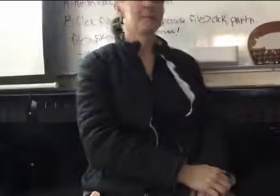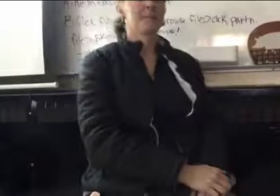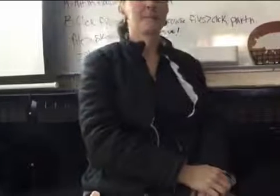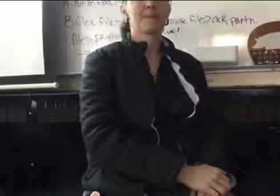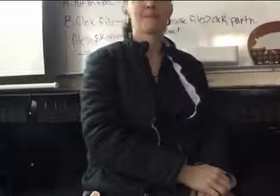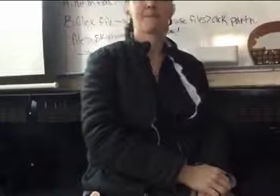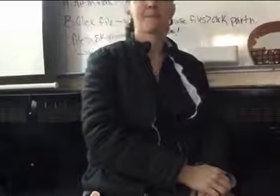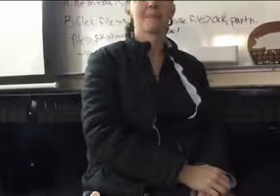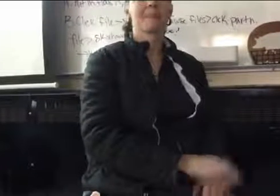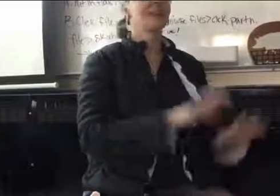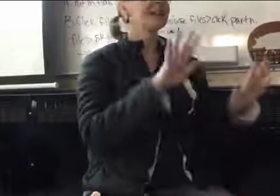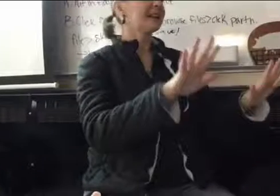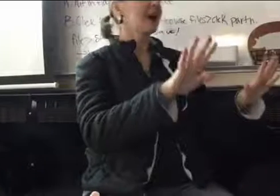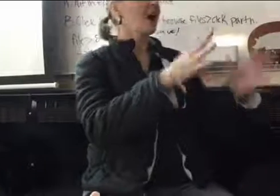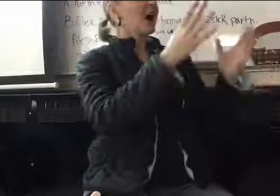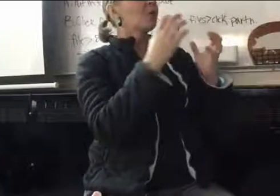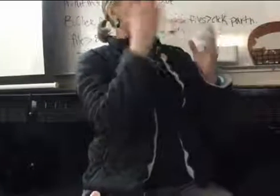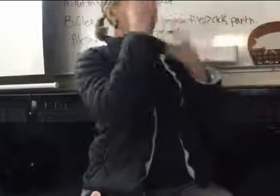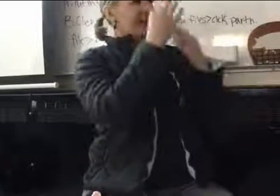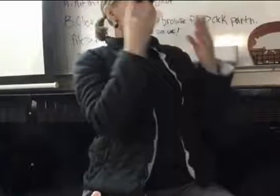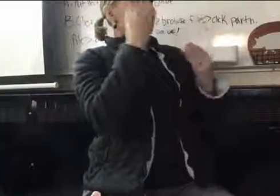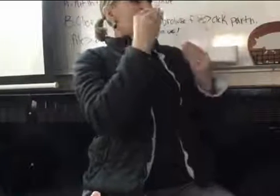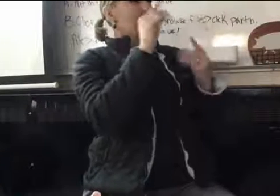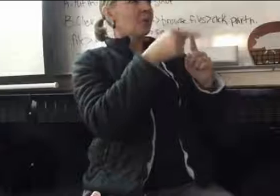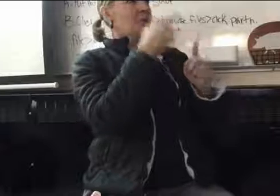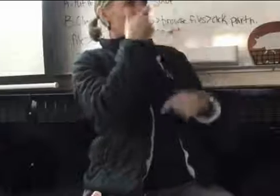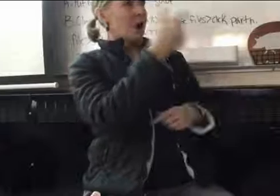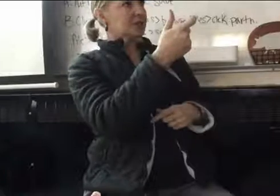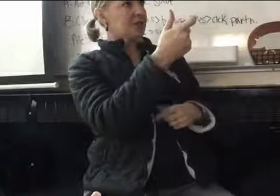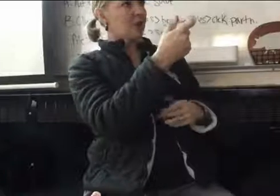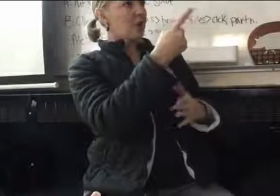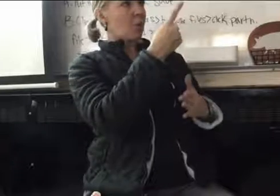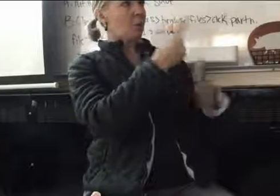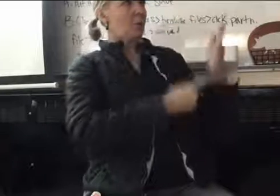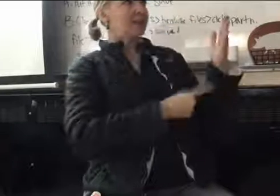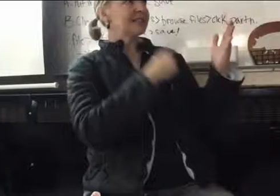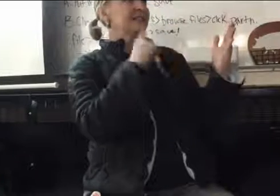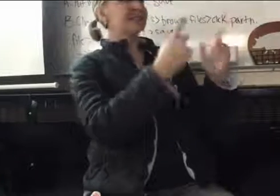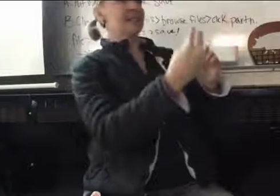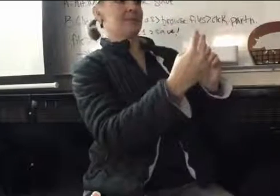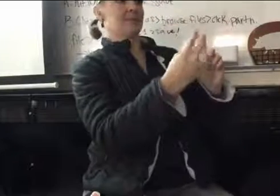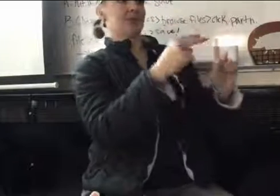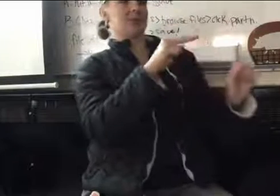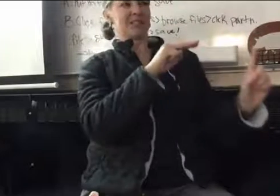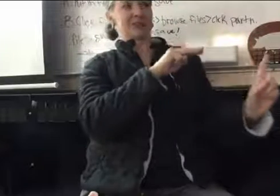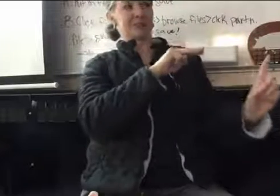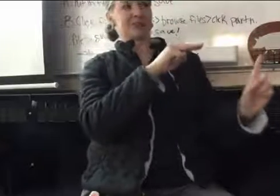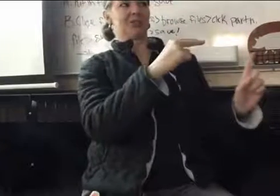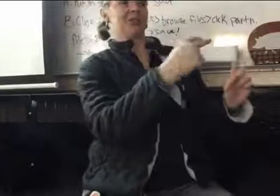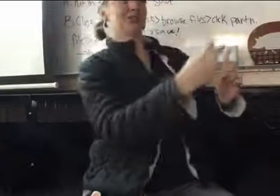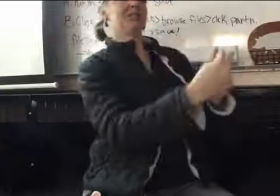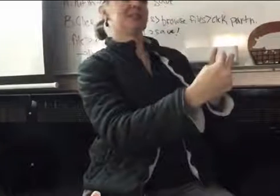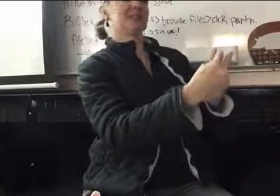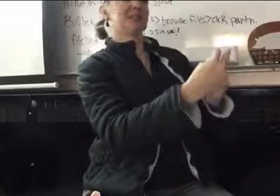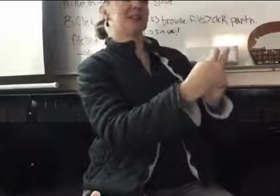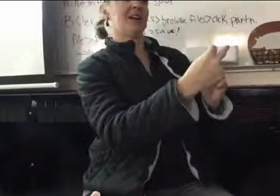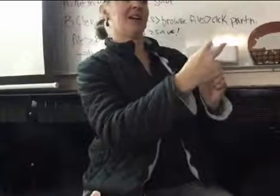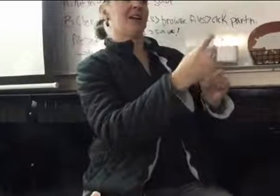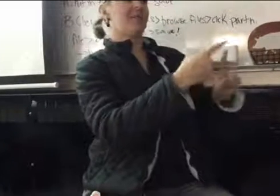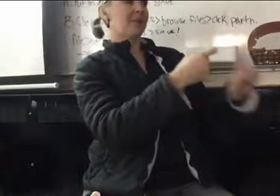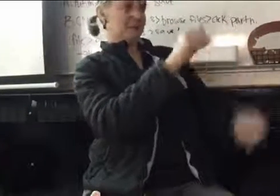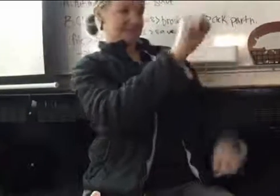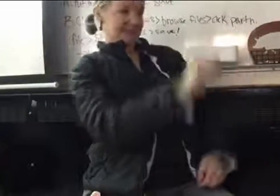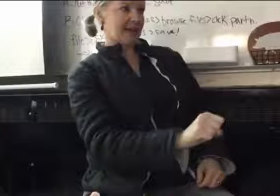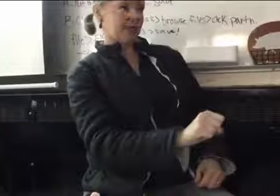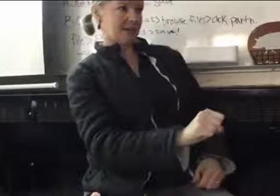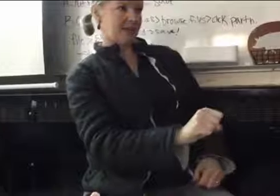Okay? Now I want you to think as we watch this, what is the perception of the Confederacy